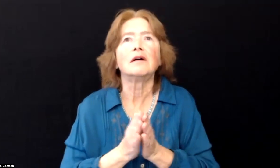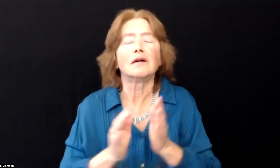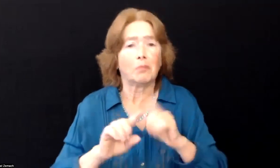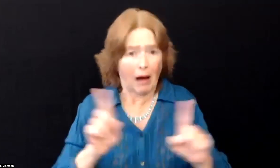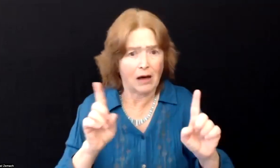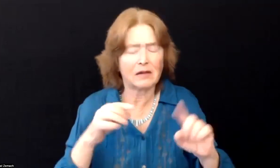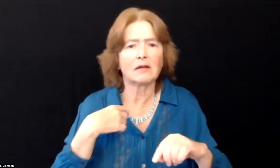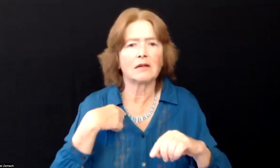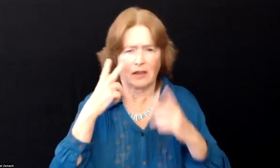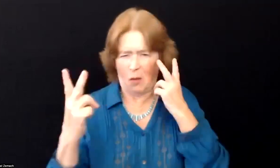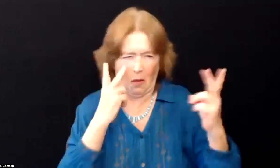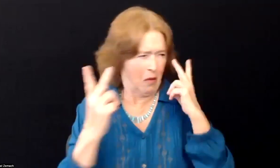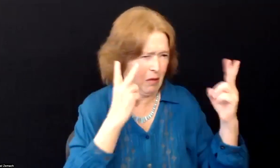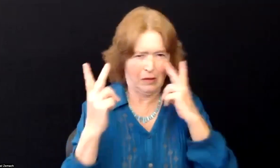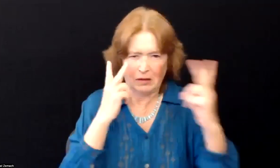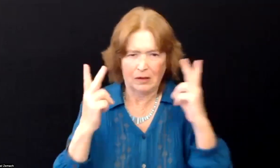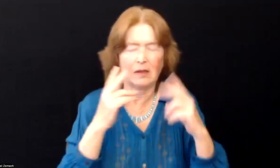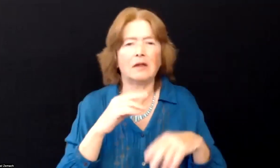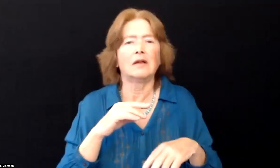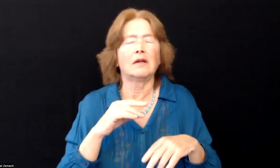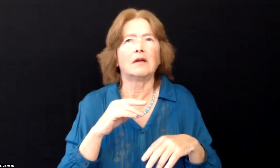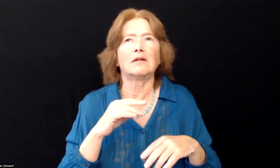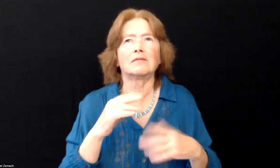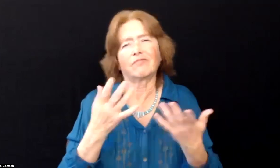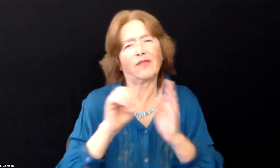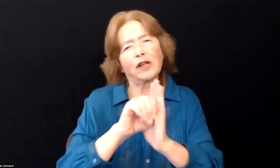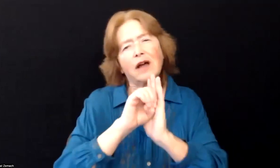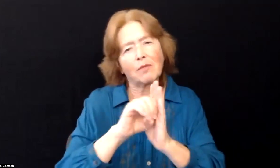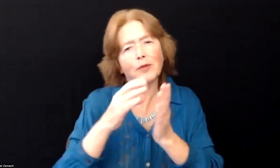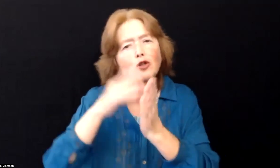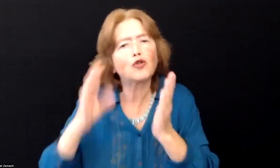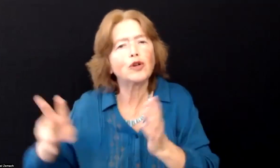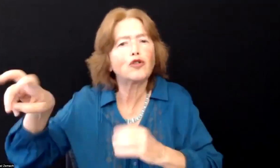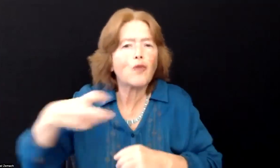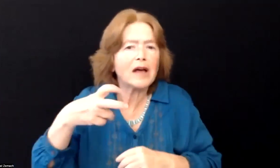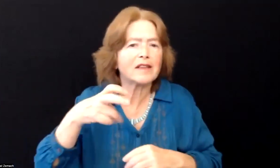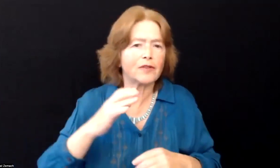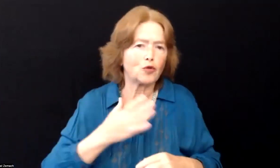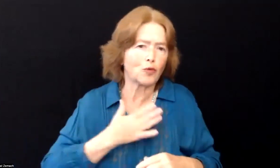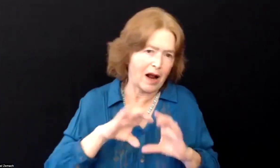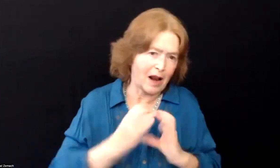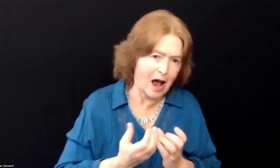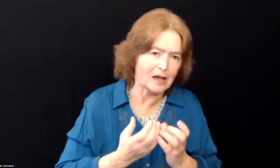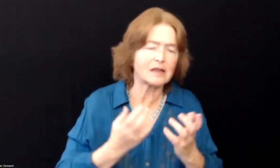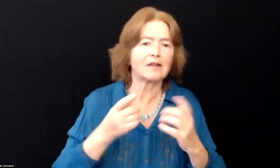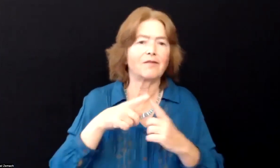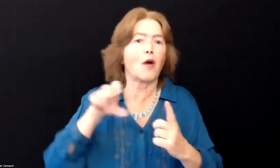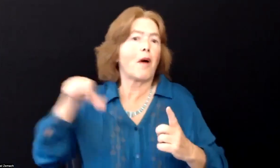wouldn't make sense. But what I saw, for example, students who transferred into my class from other